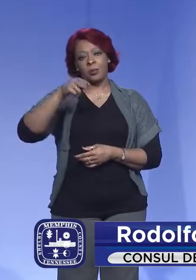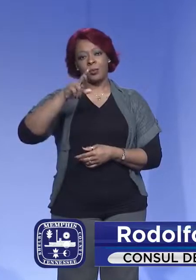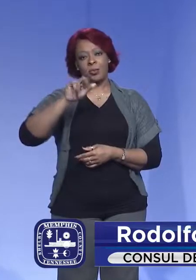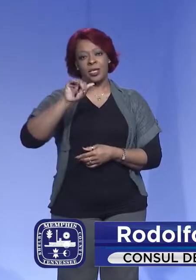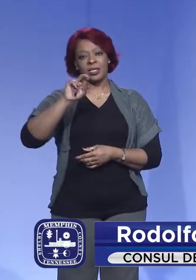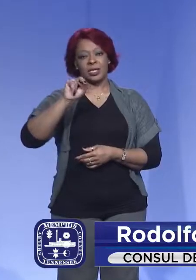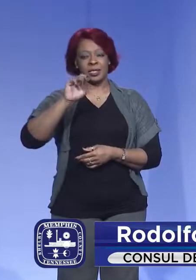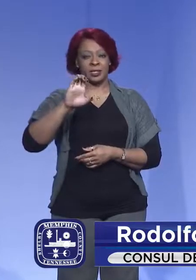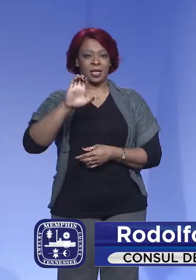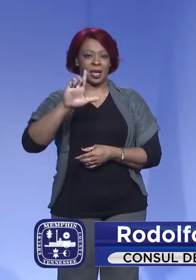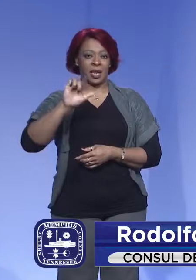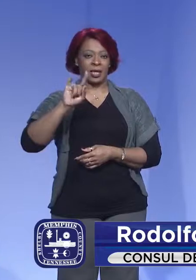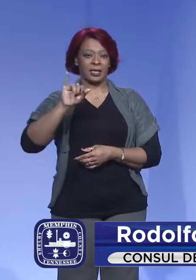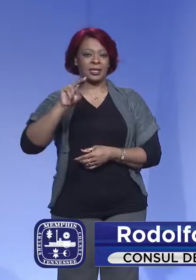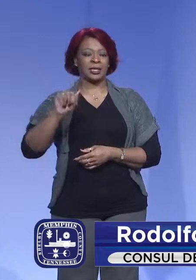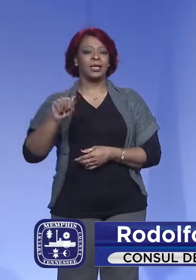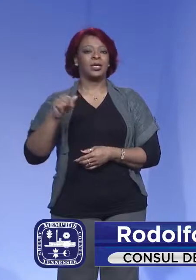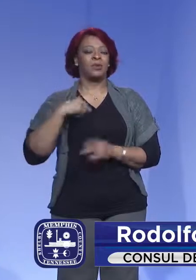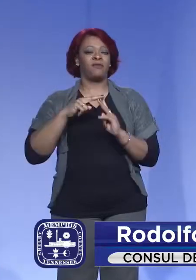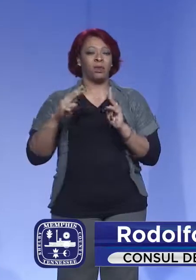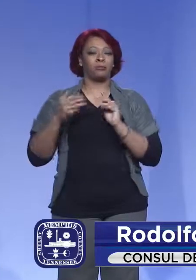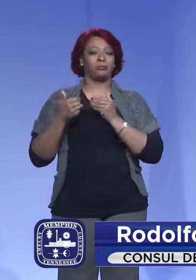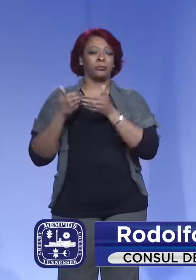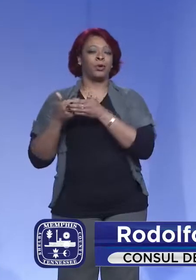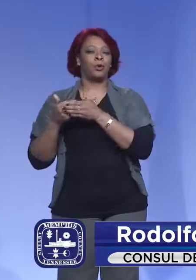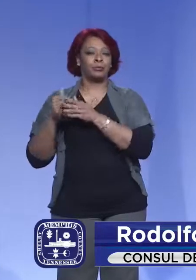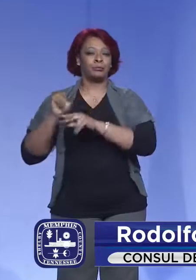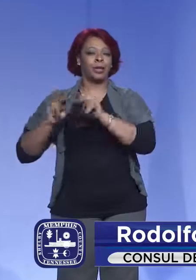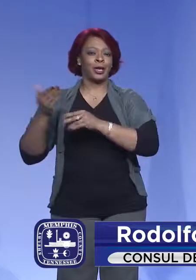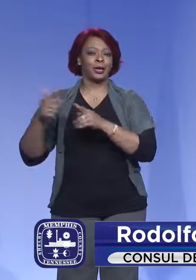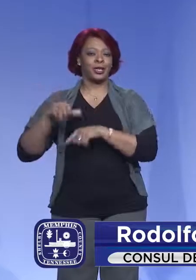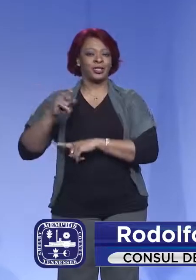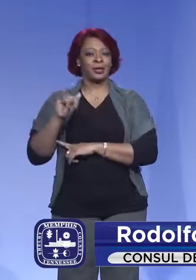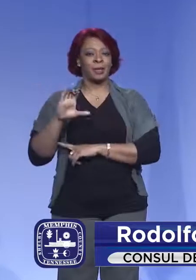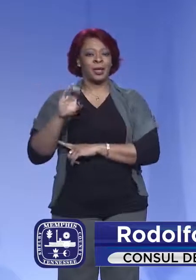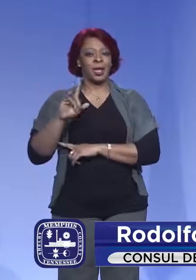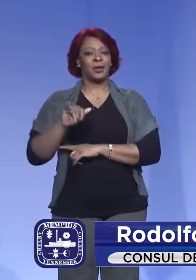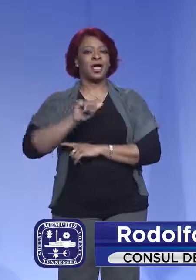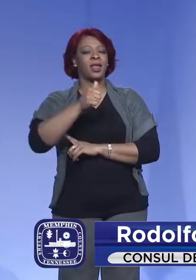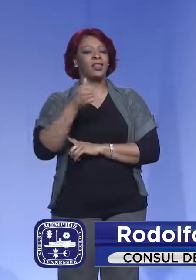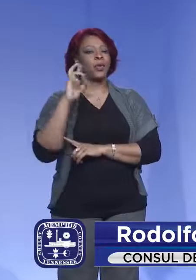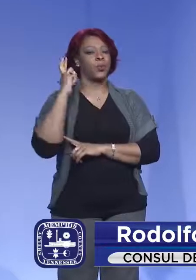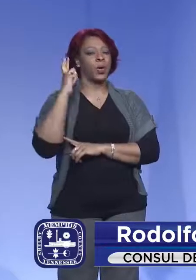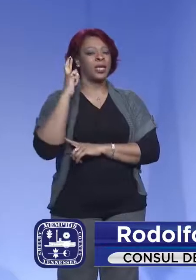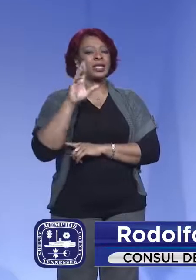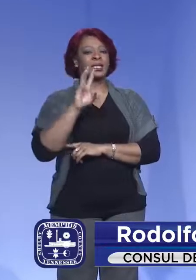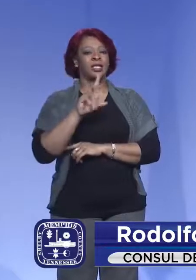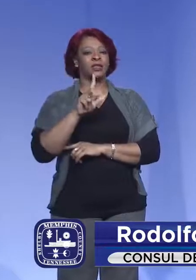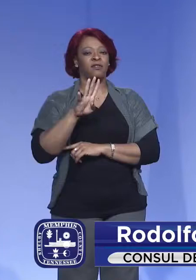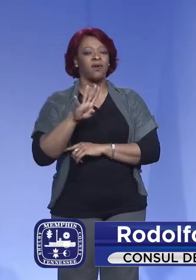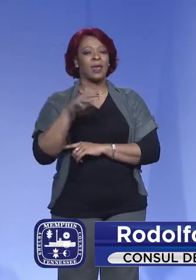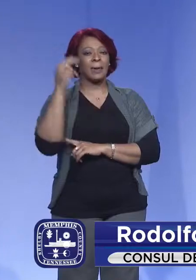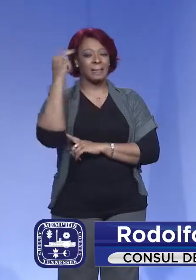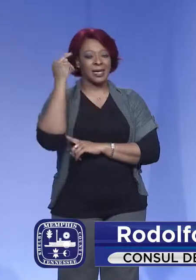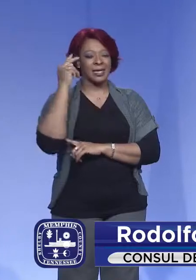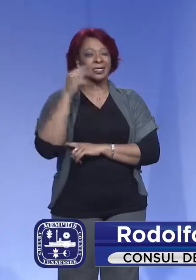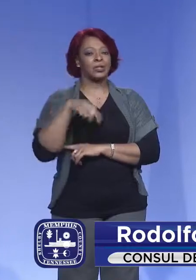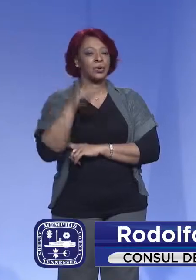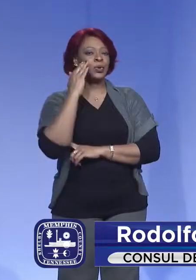important magazine here in Shelby County, and another radio stations. It's very important. The Mexicans, as you